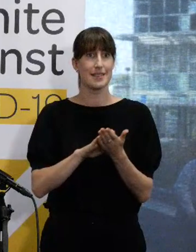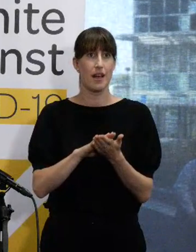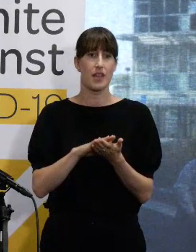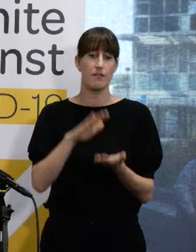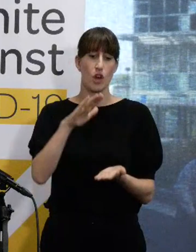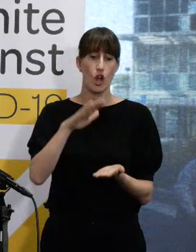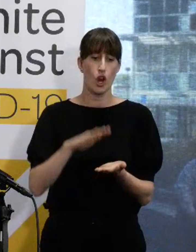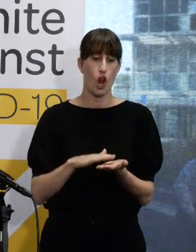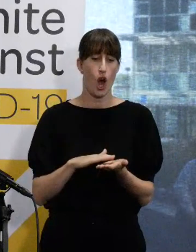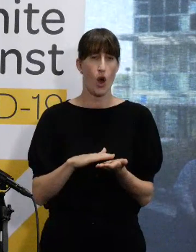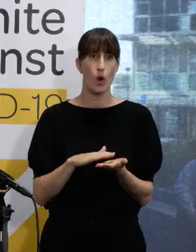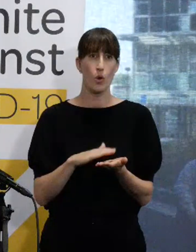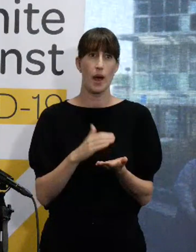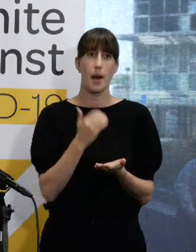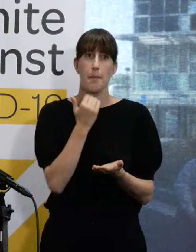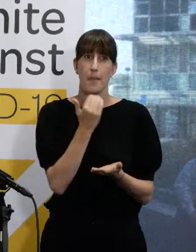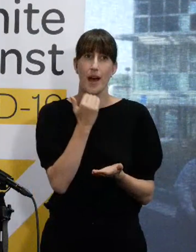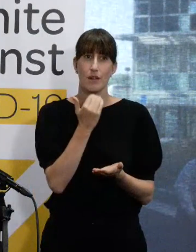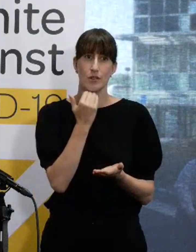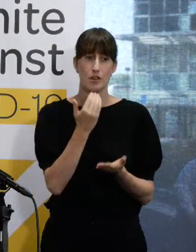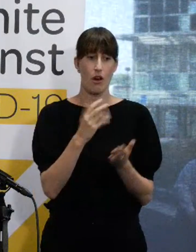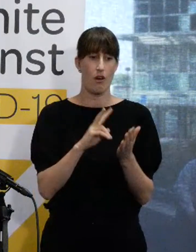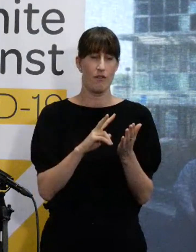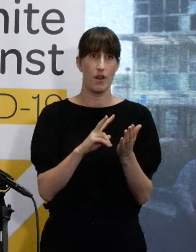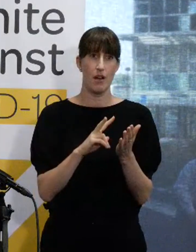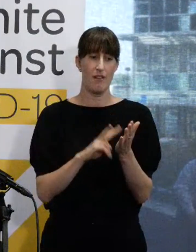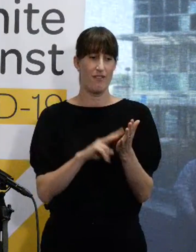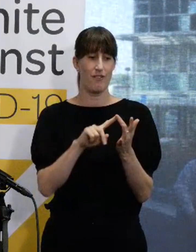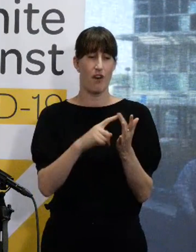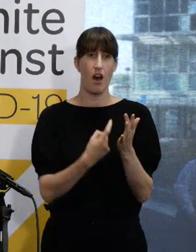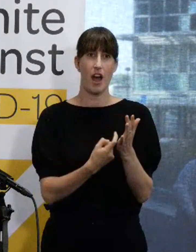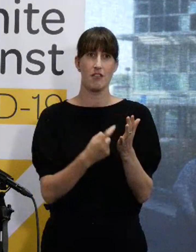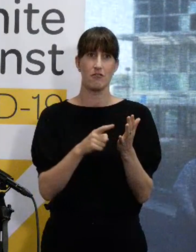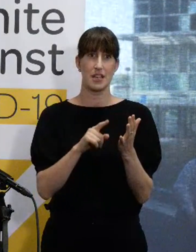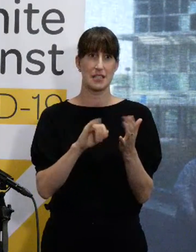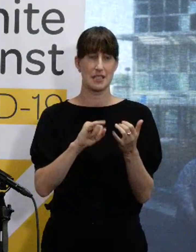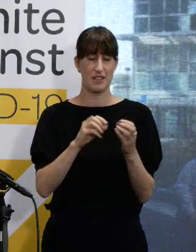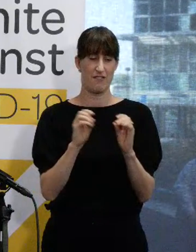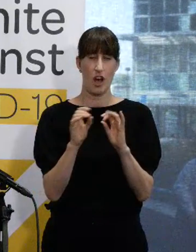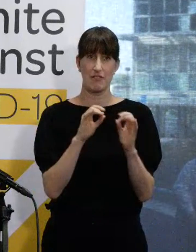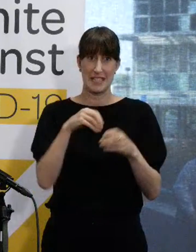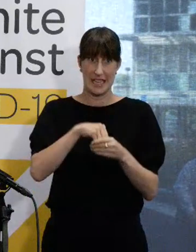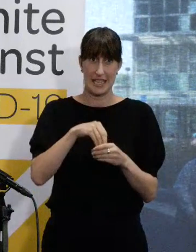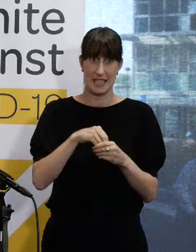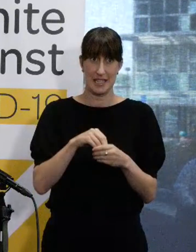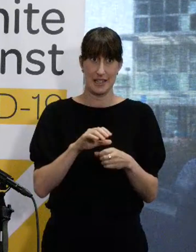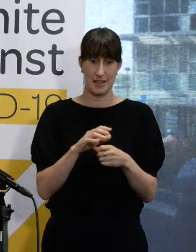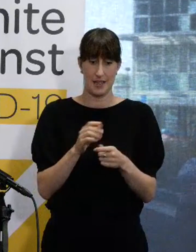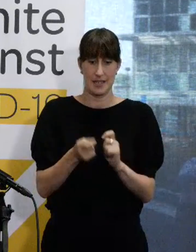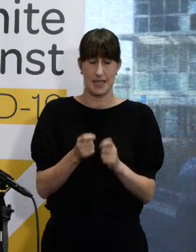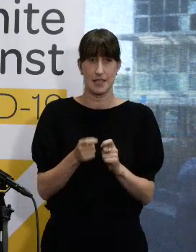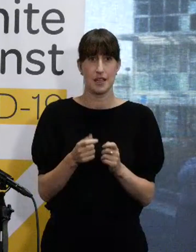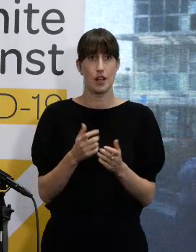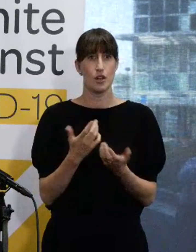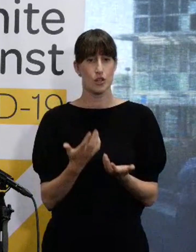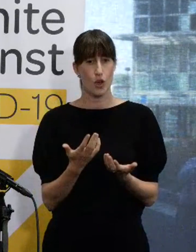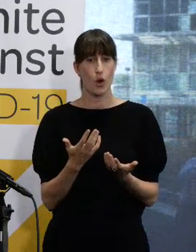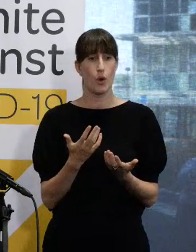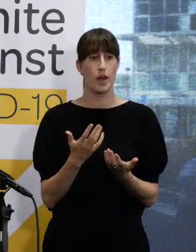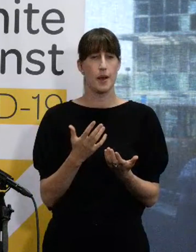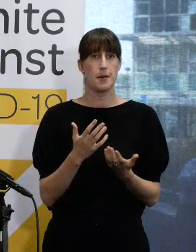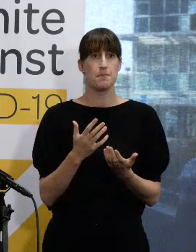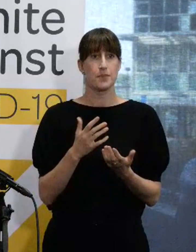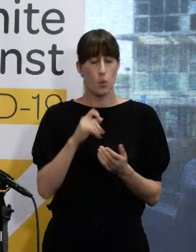run therefore takes more time if it is going to be successful, and we're not expecting it to be completed until tomorrow